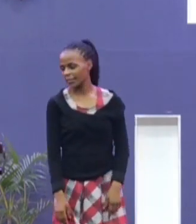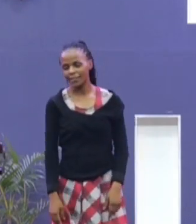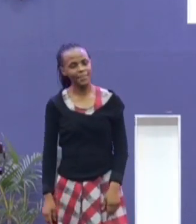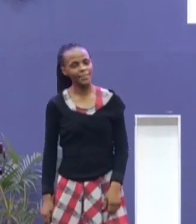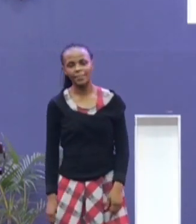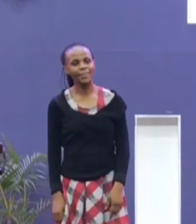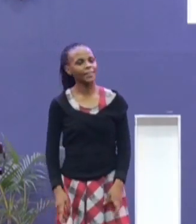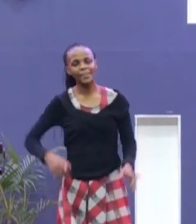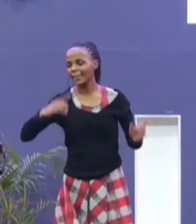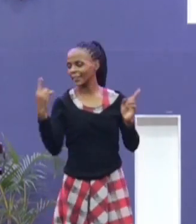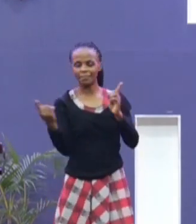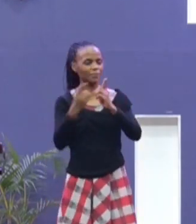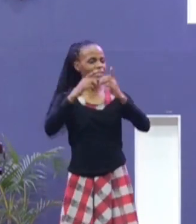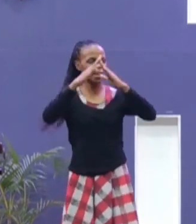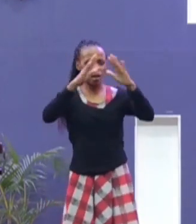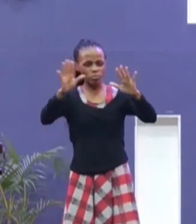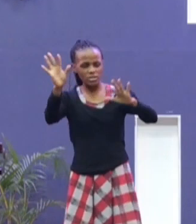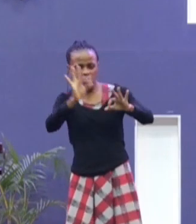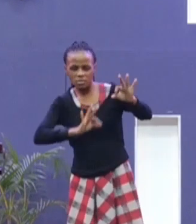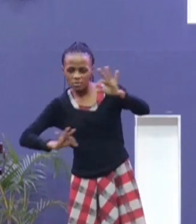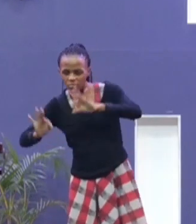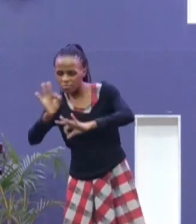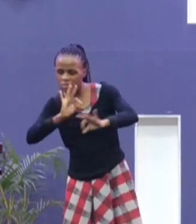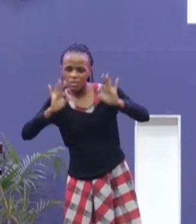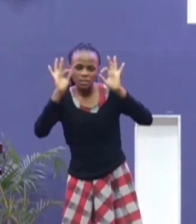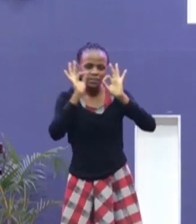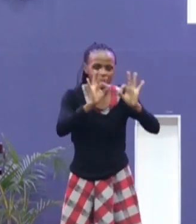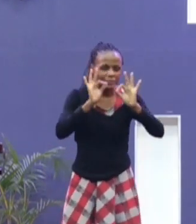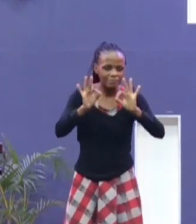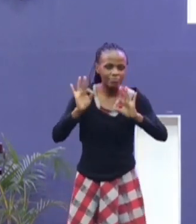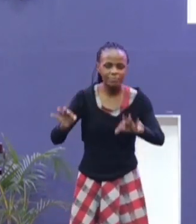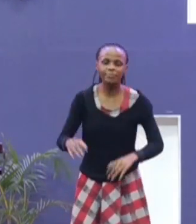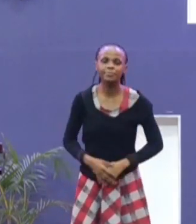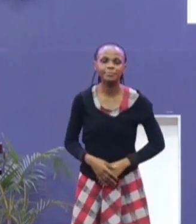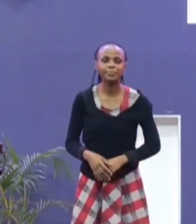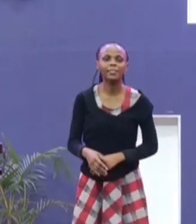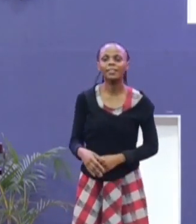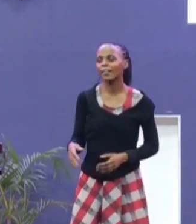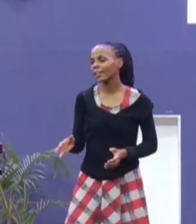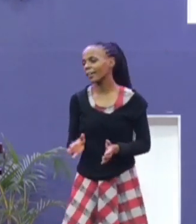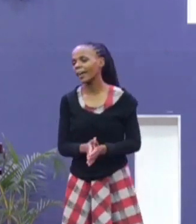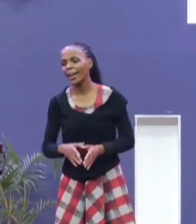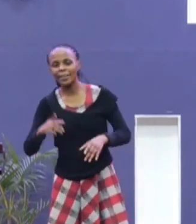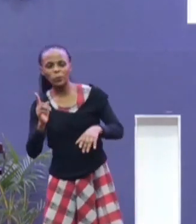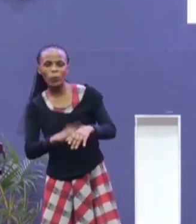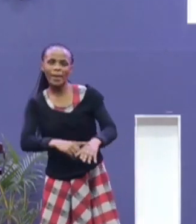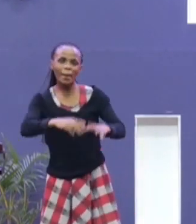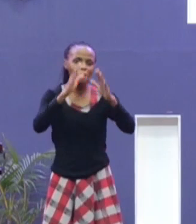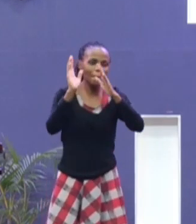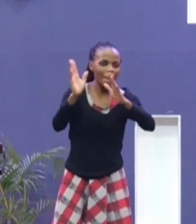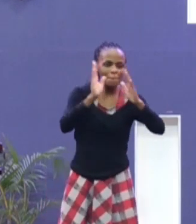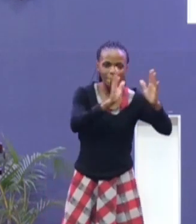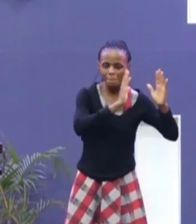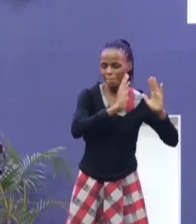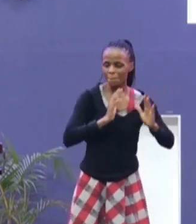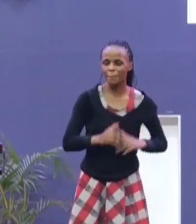house swept clean. Agiraba ng'eyereddwa, etimbiddwa. And it is put in order. Eteredde